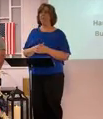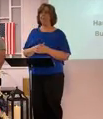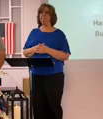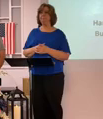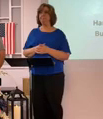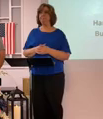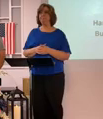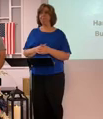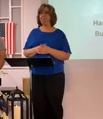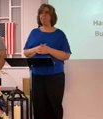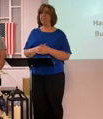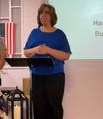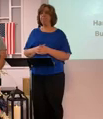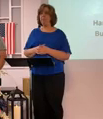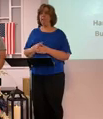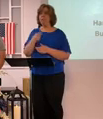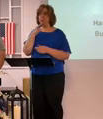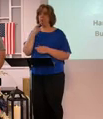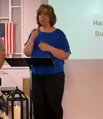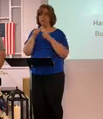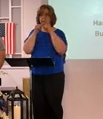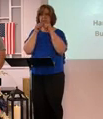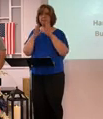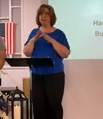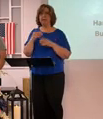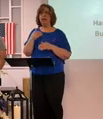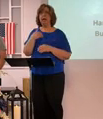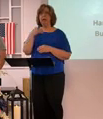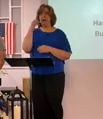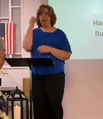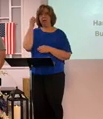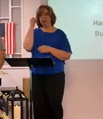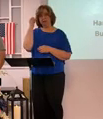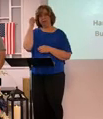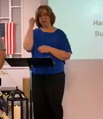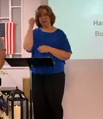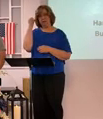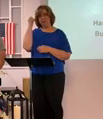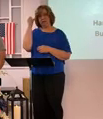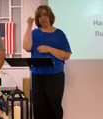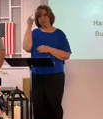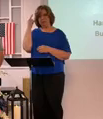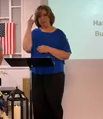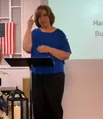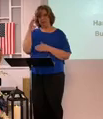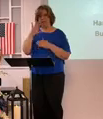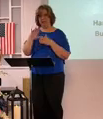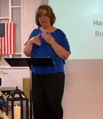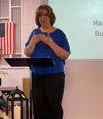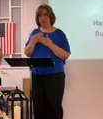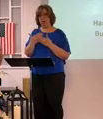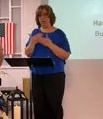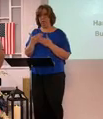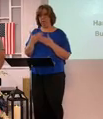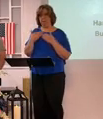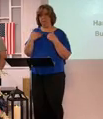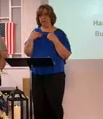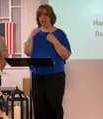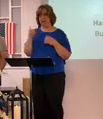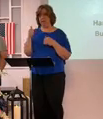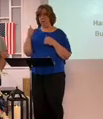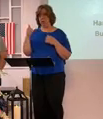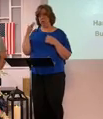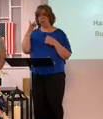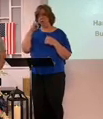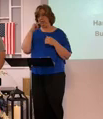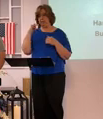was a blessing. And I mean, I really realized how much I took for granted all the other kids. I'm like, all my other kids were healthy. I realized how